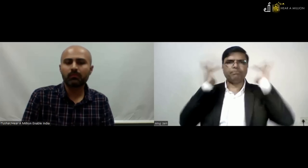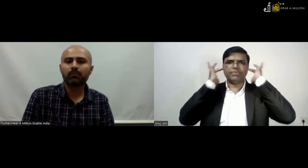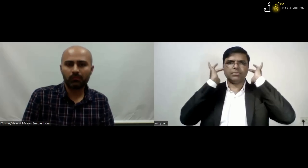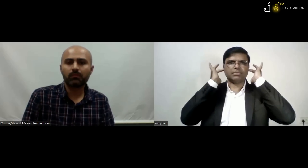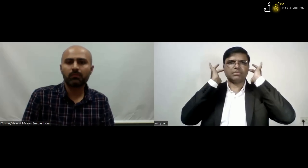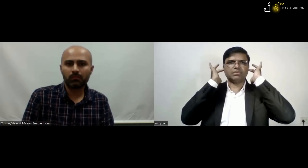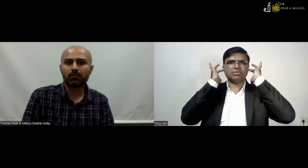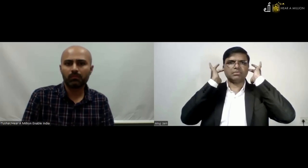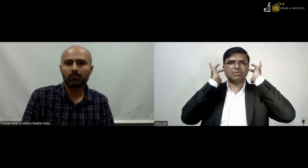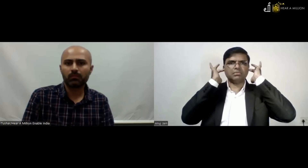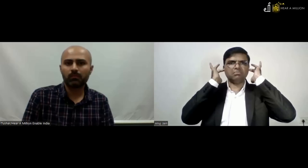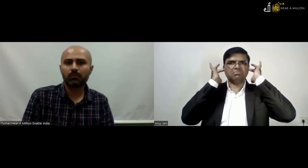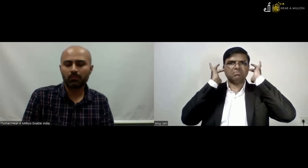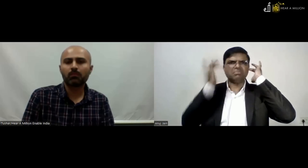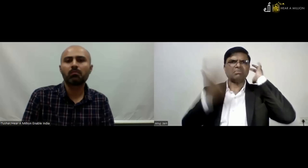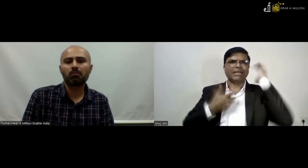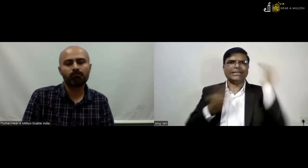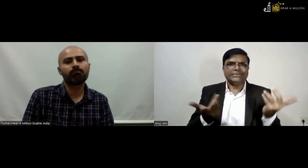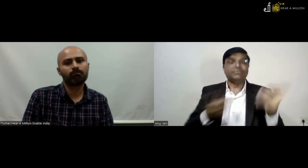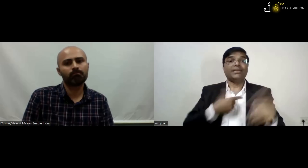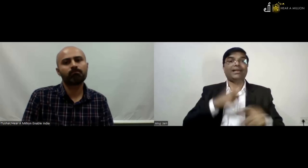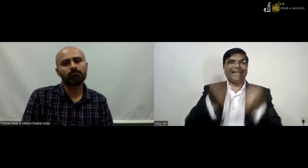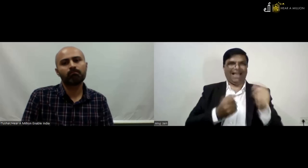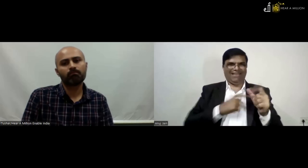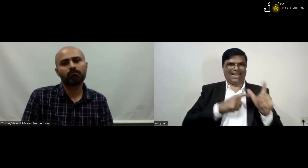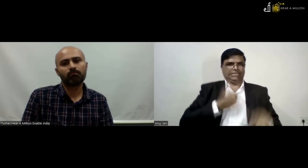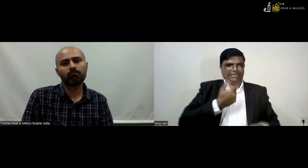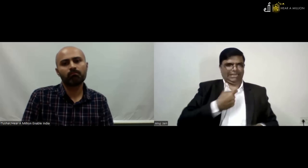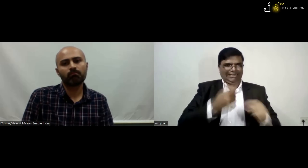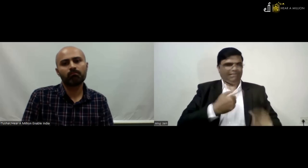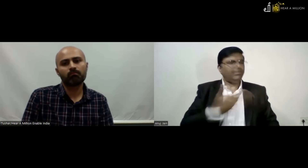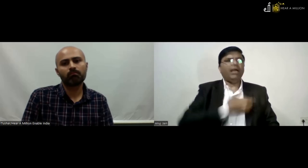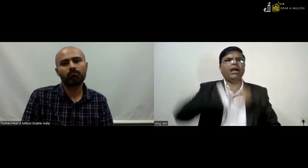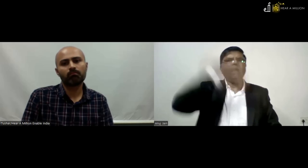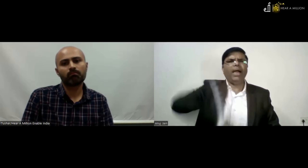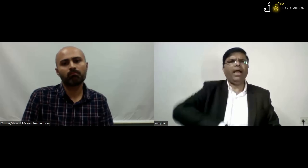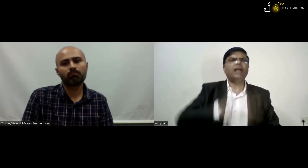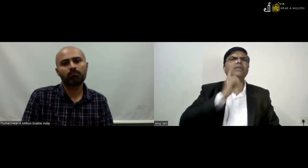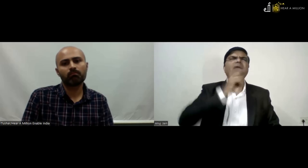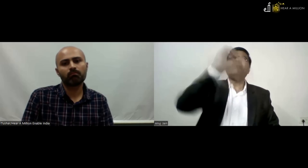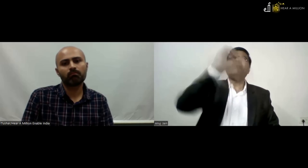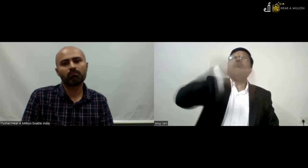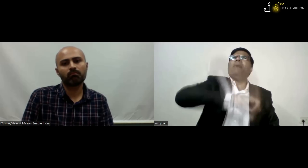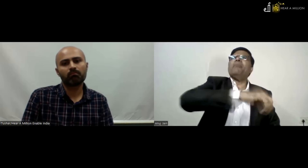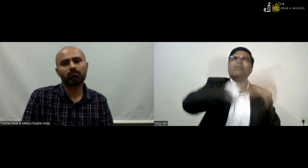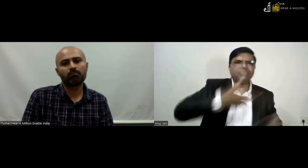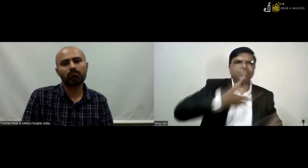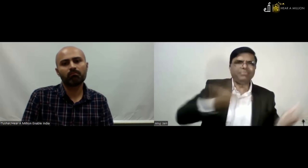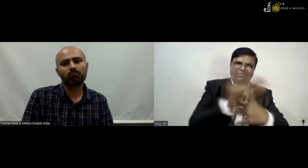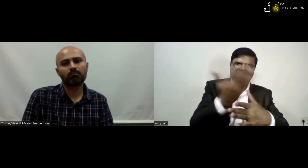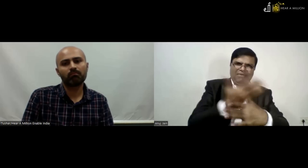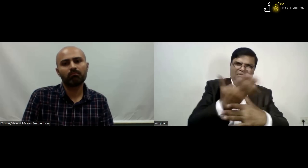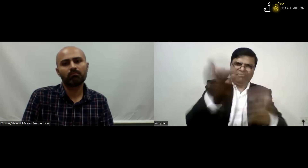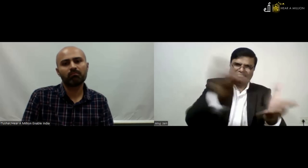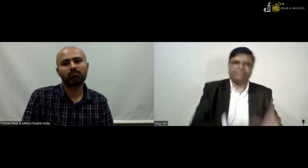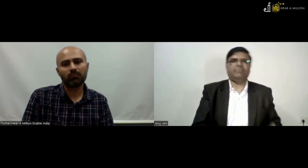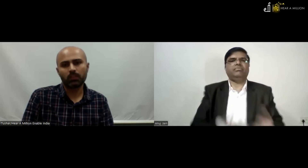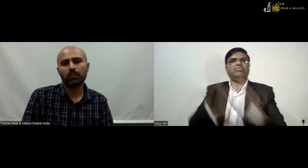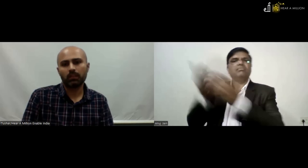the licenses. But again, despite so many advocacy efforts, it's difficult for us to still, the government has been playing spoil